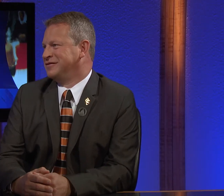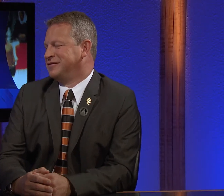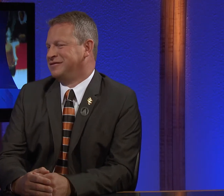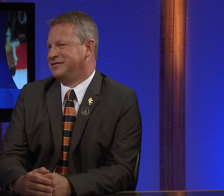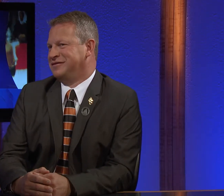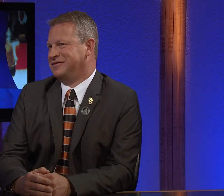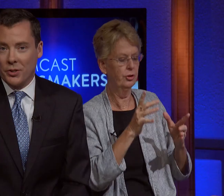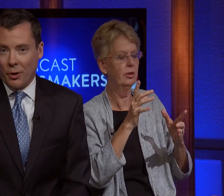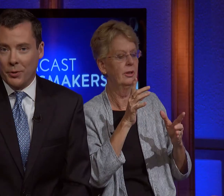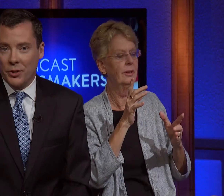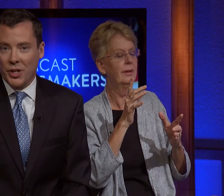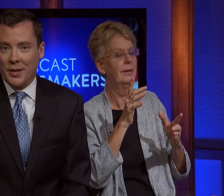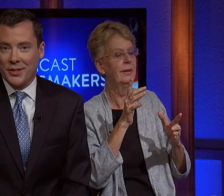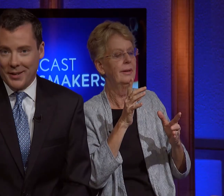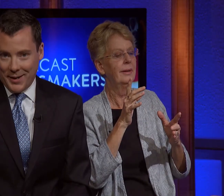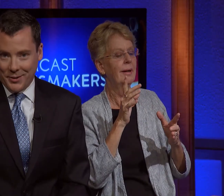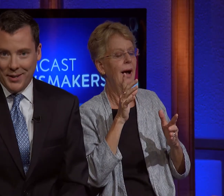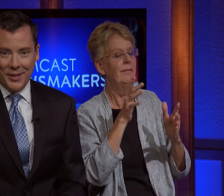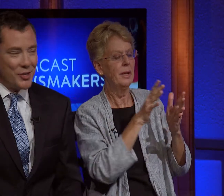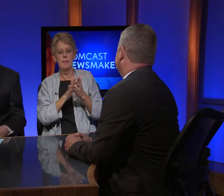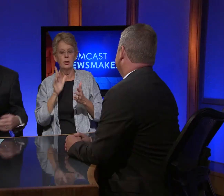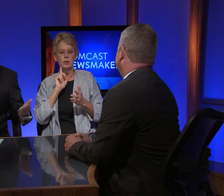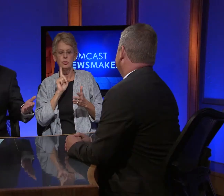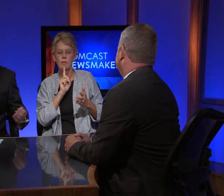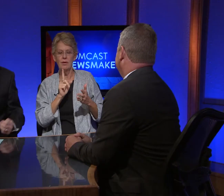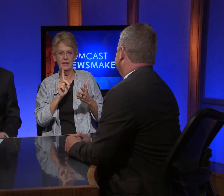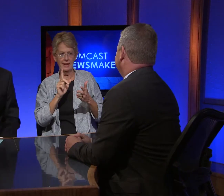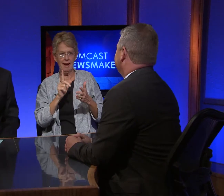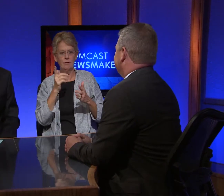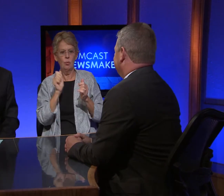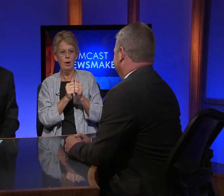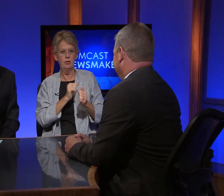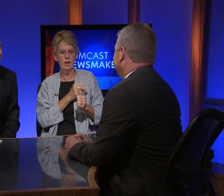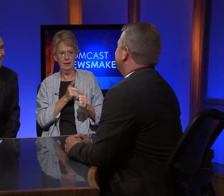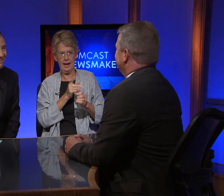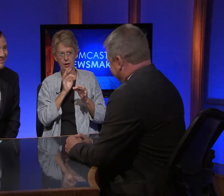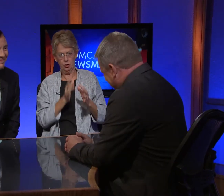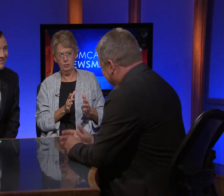me with his sign language interpreter, Janice Knaut. Jeff, welcome to the program.